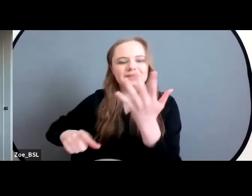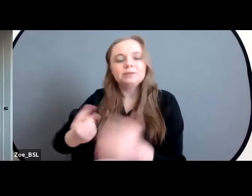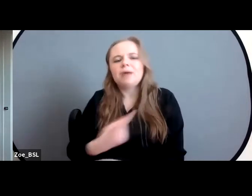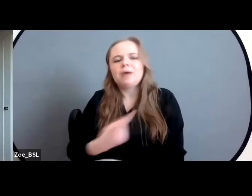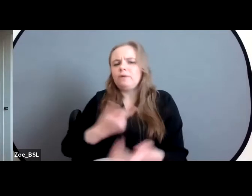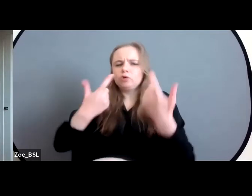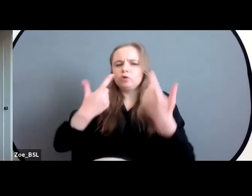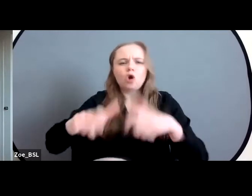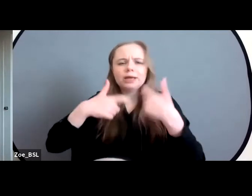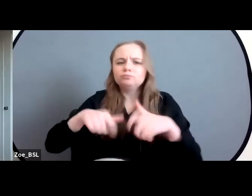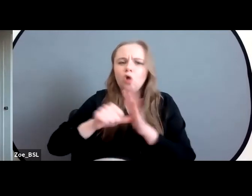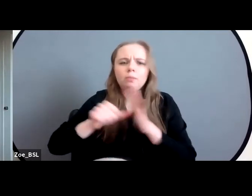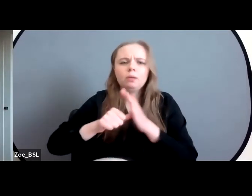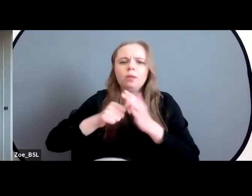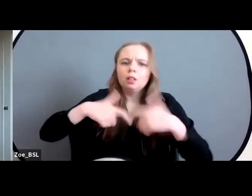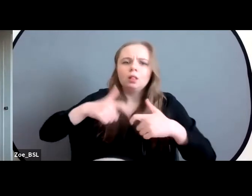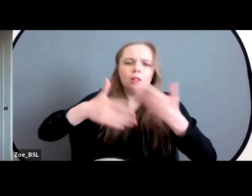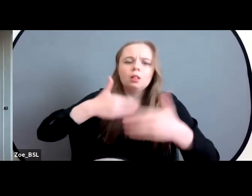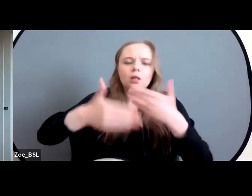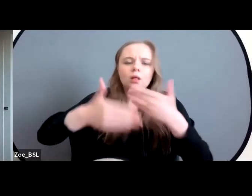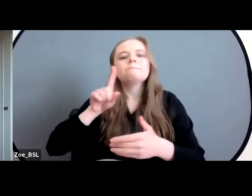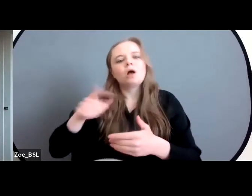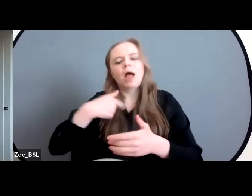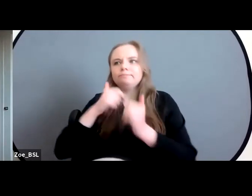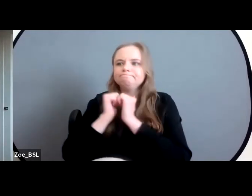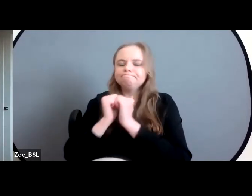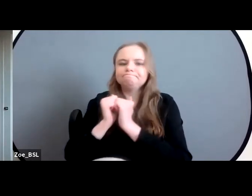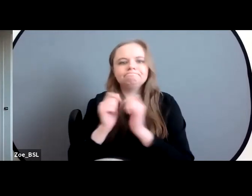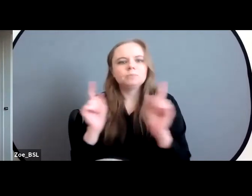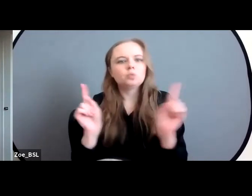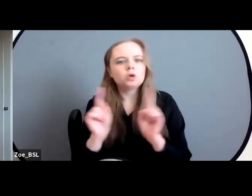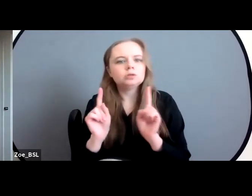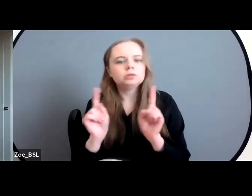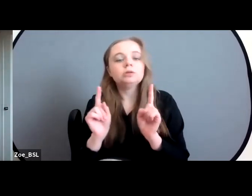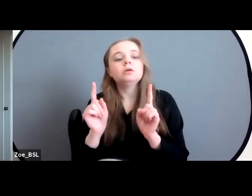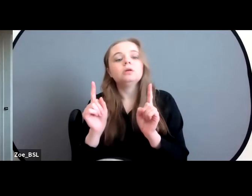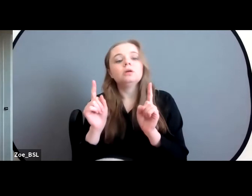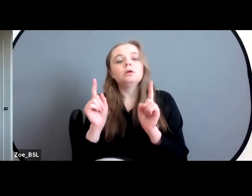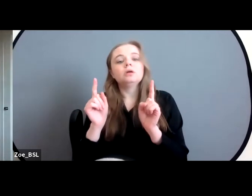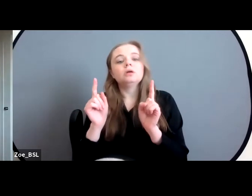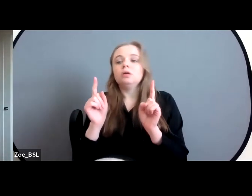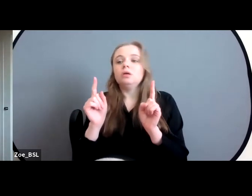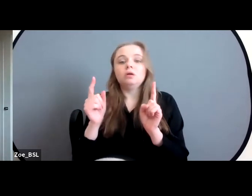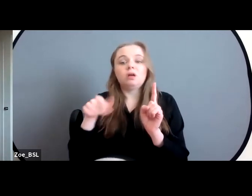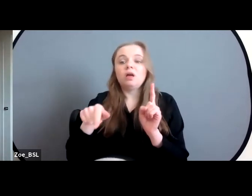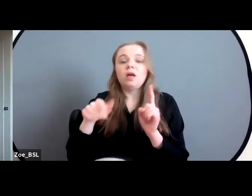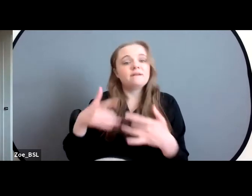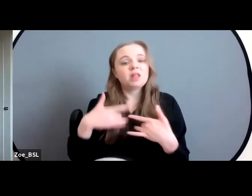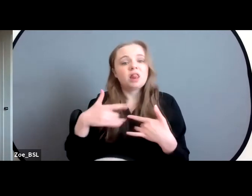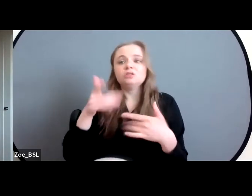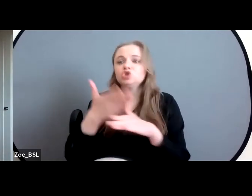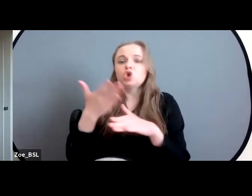myself, one of the things that I'm grateful for is that I think when more and more employers